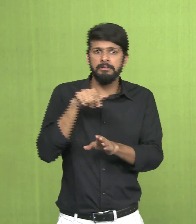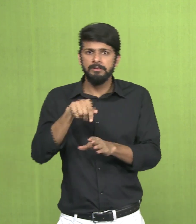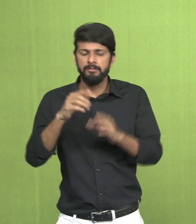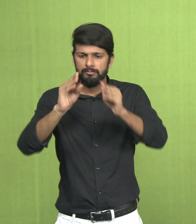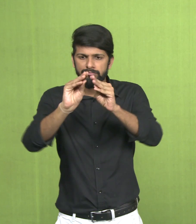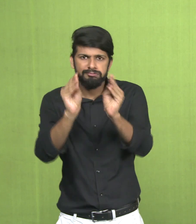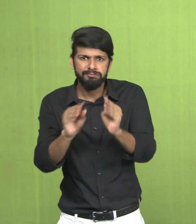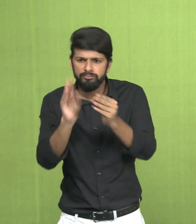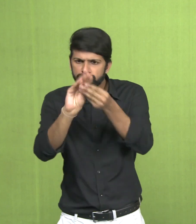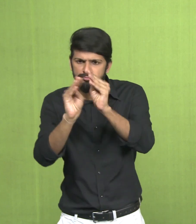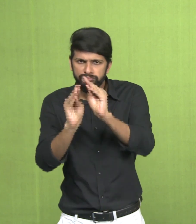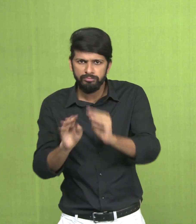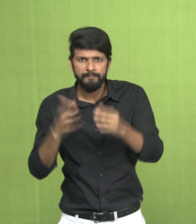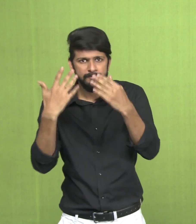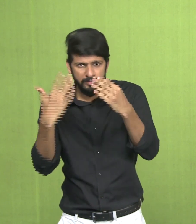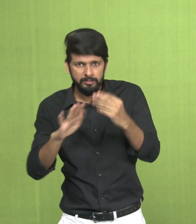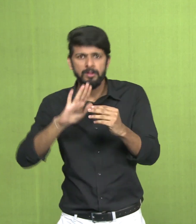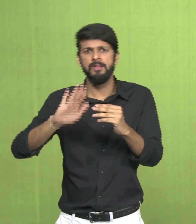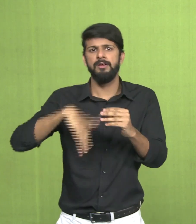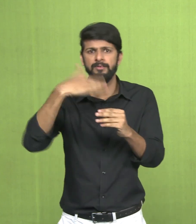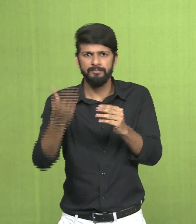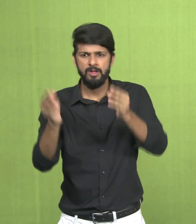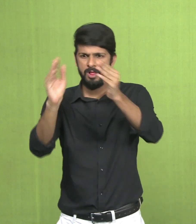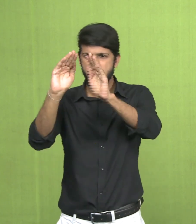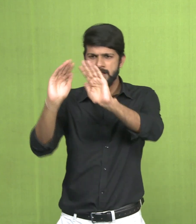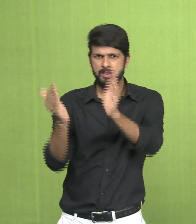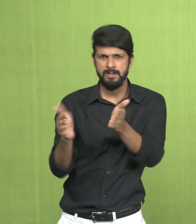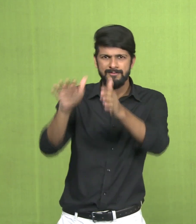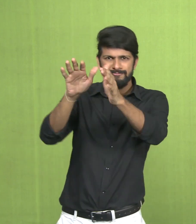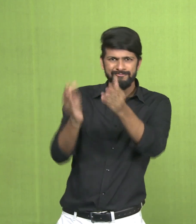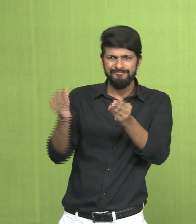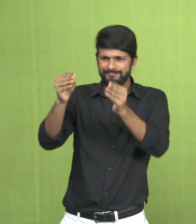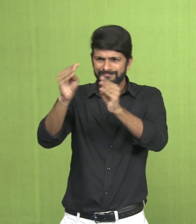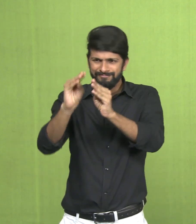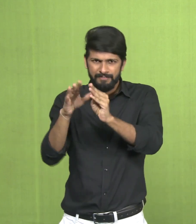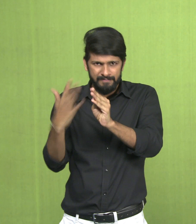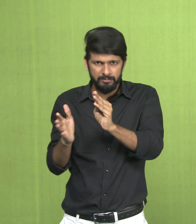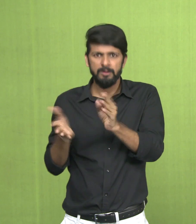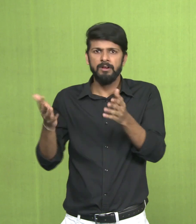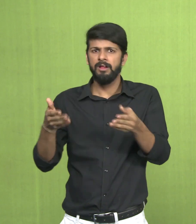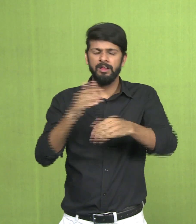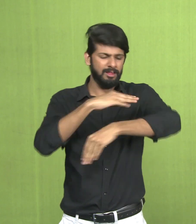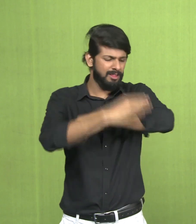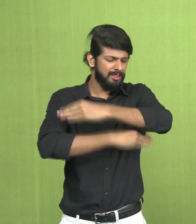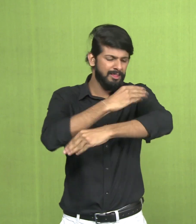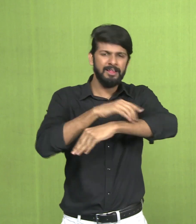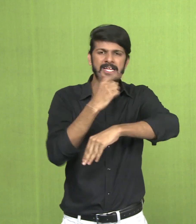The process of making the dancing girl is called the lost wax process of metal